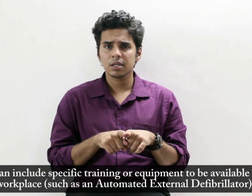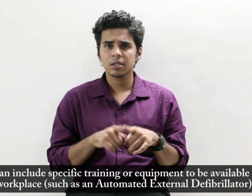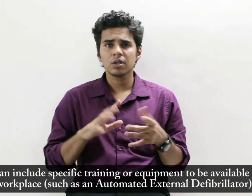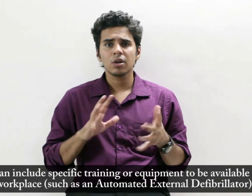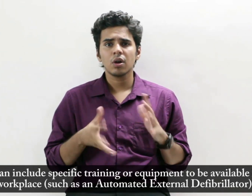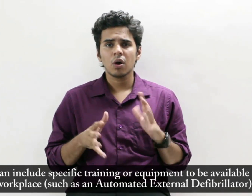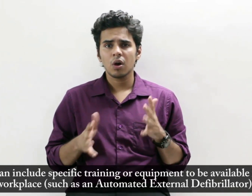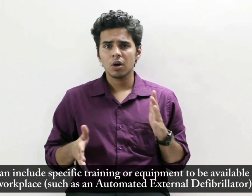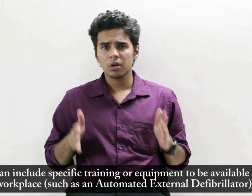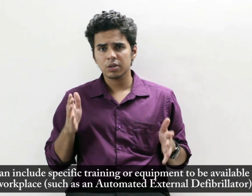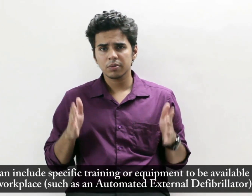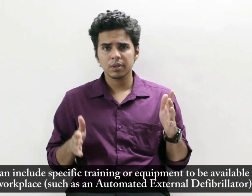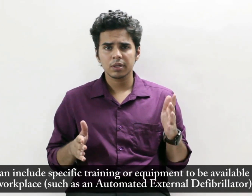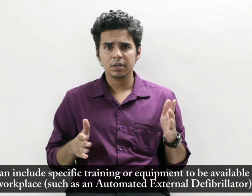external defibrillators.